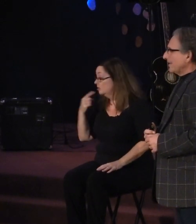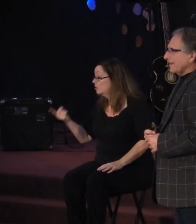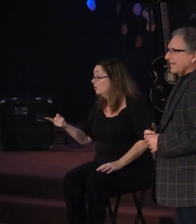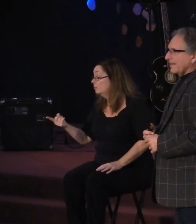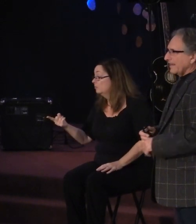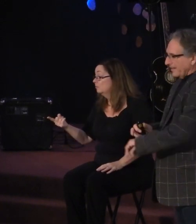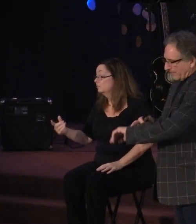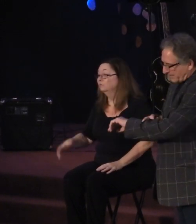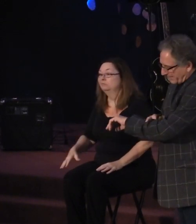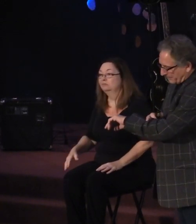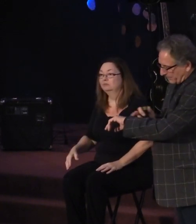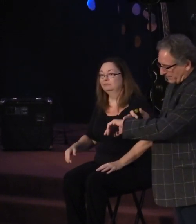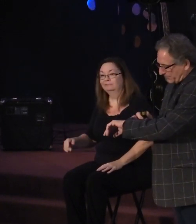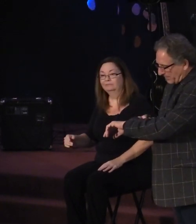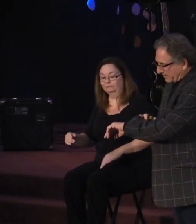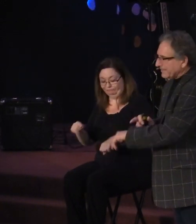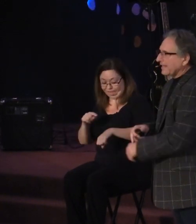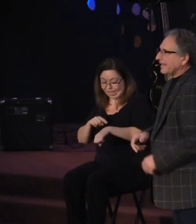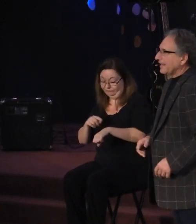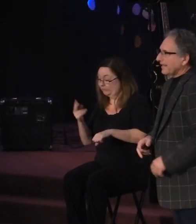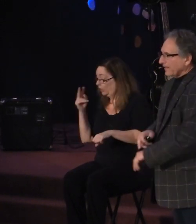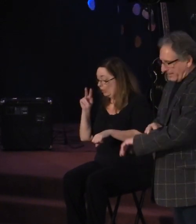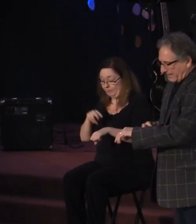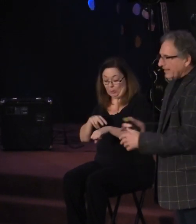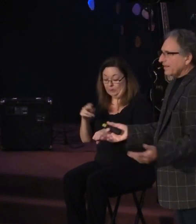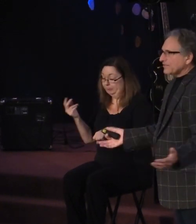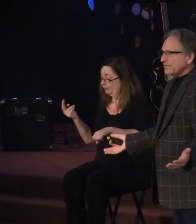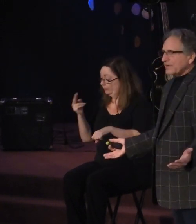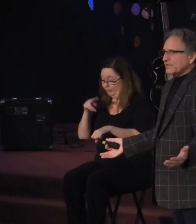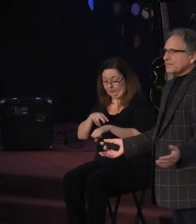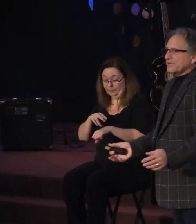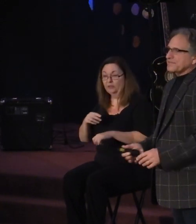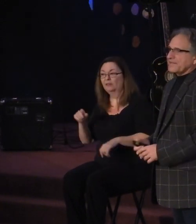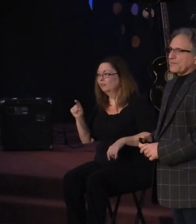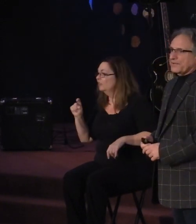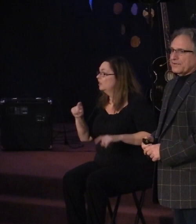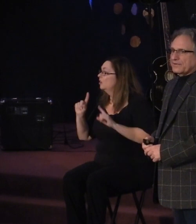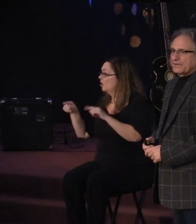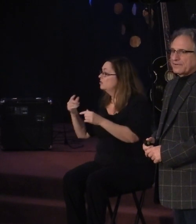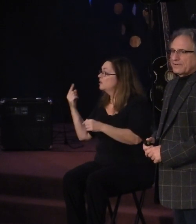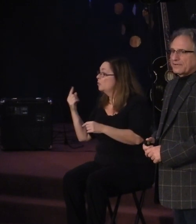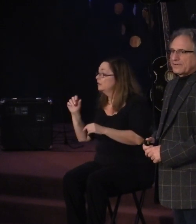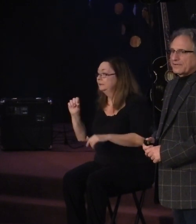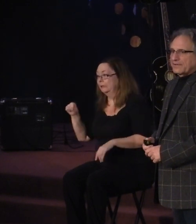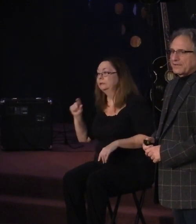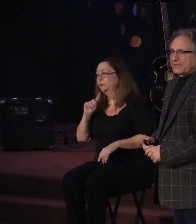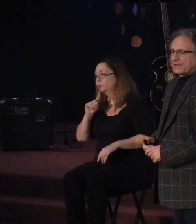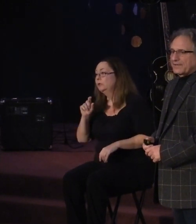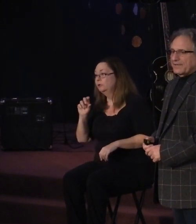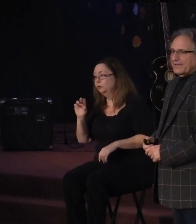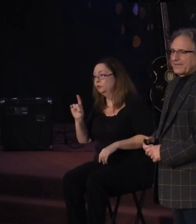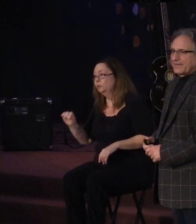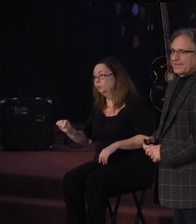him. And he goes, kept looking at his watch. I said, you got to go somewhere. He says, yeah, I really do.